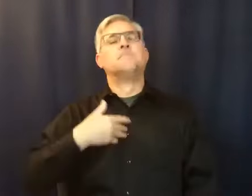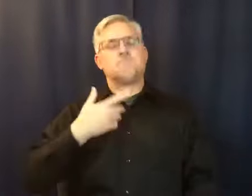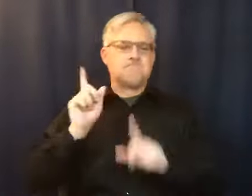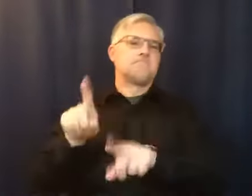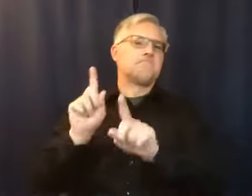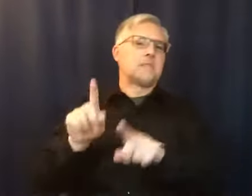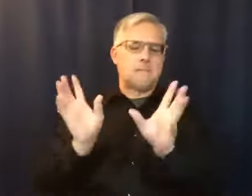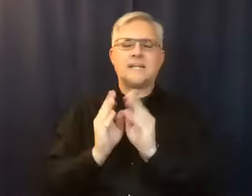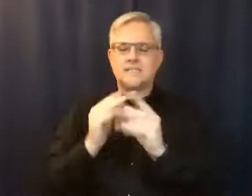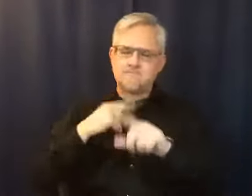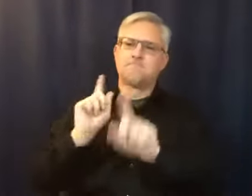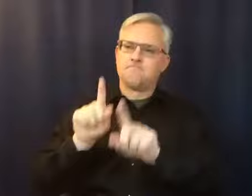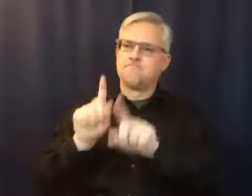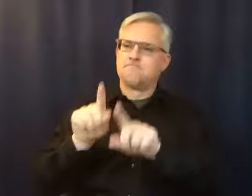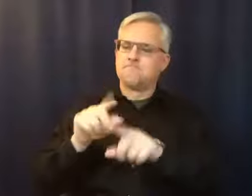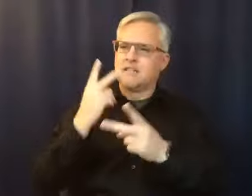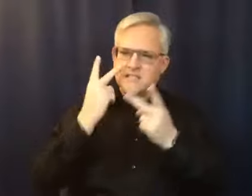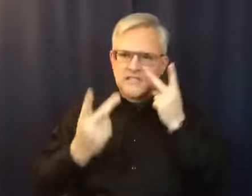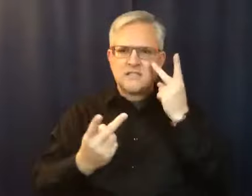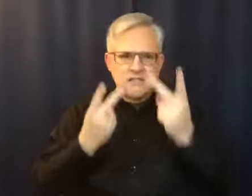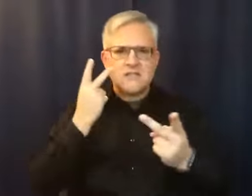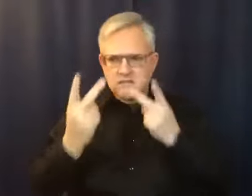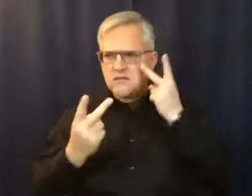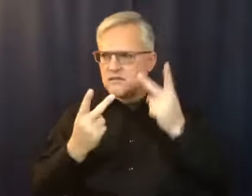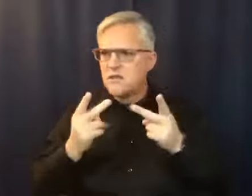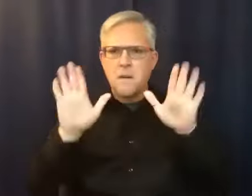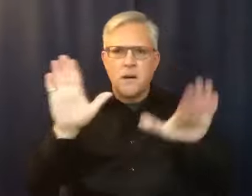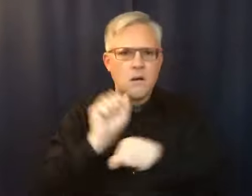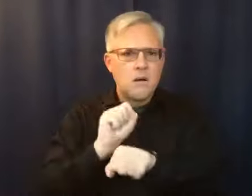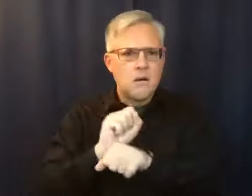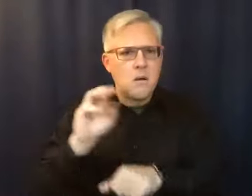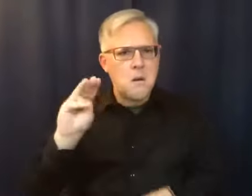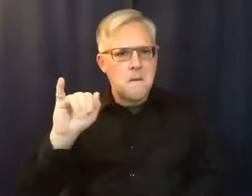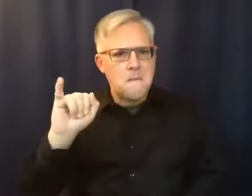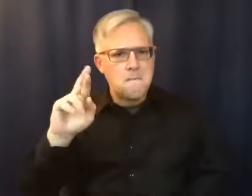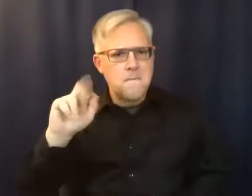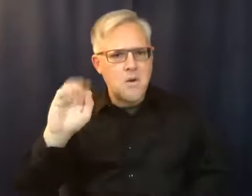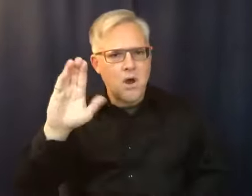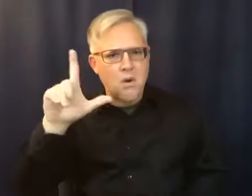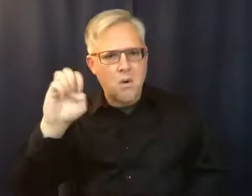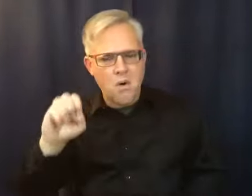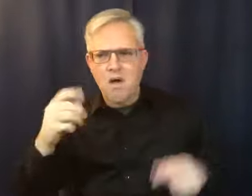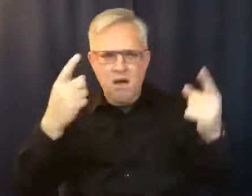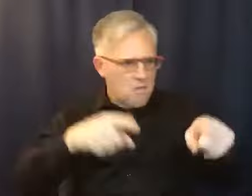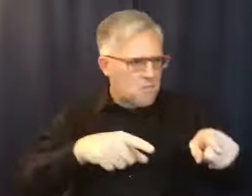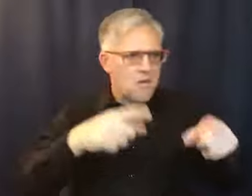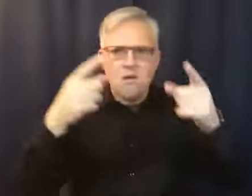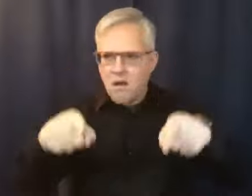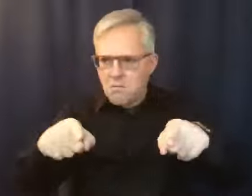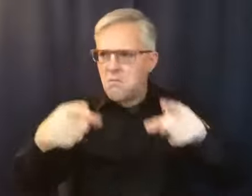miracles in the room, I came to believe that there was a possibility that as insane as I felt